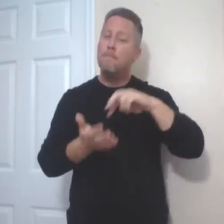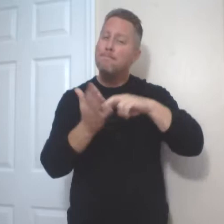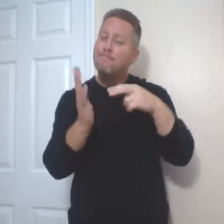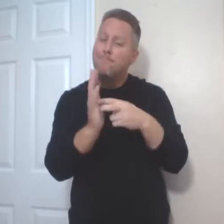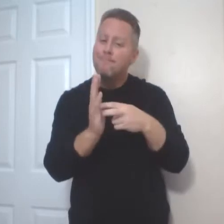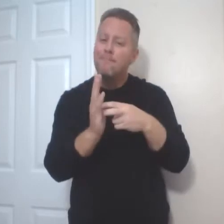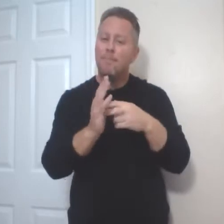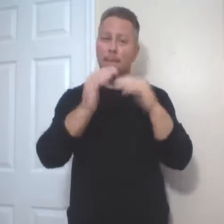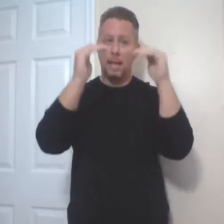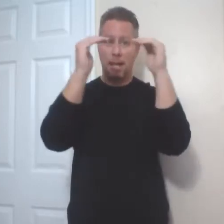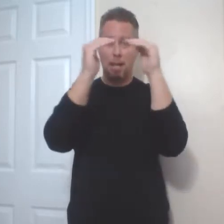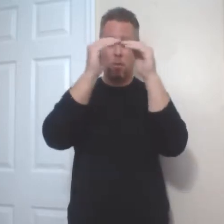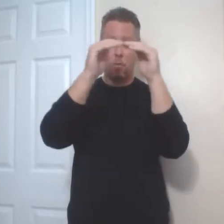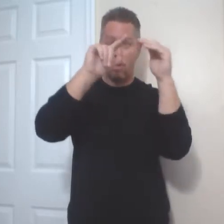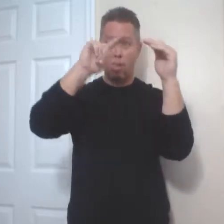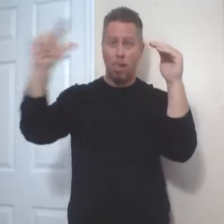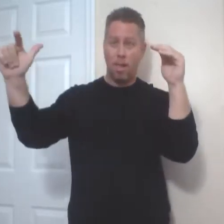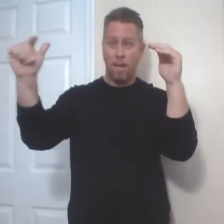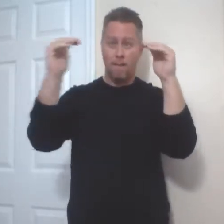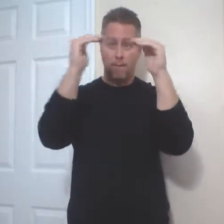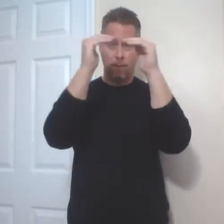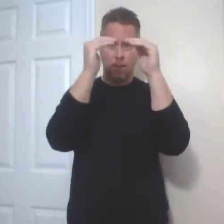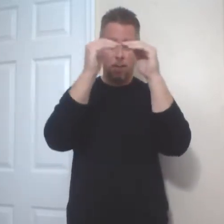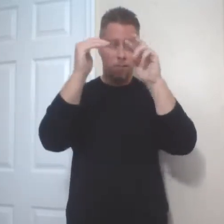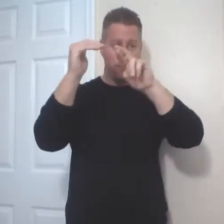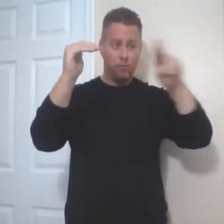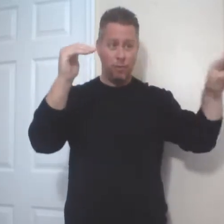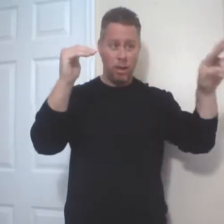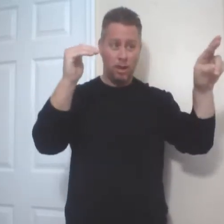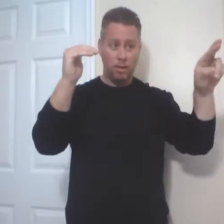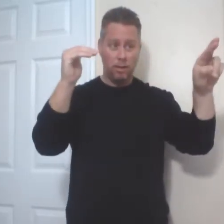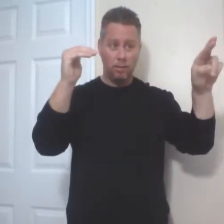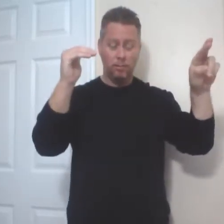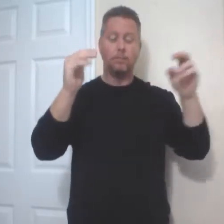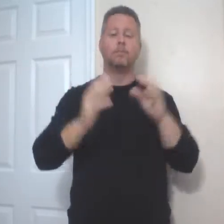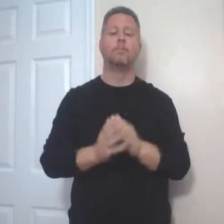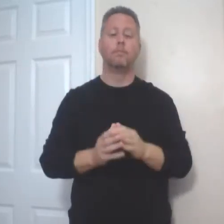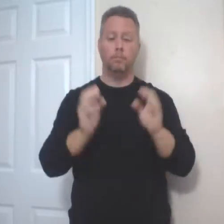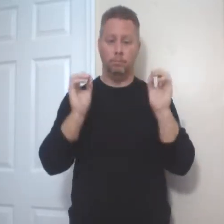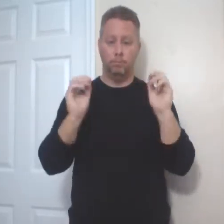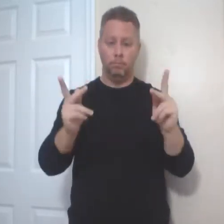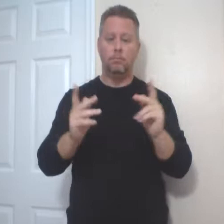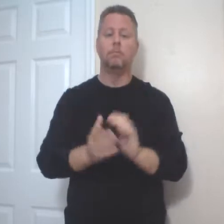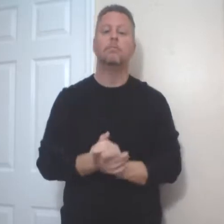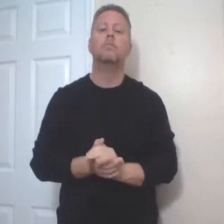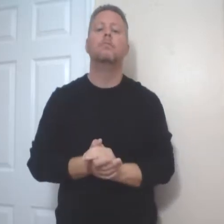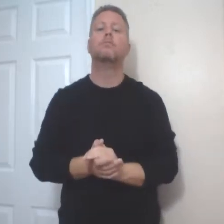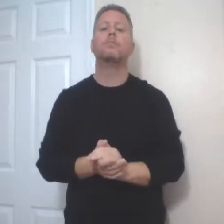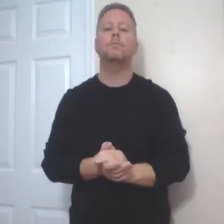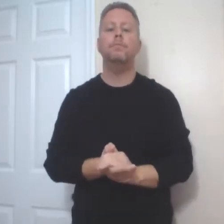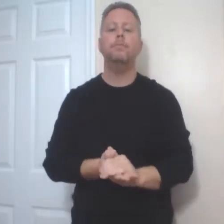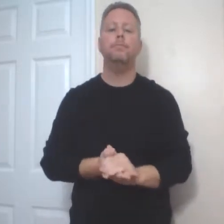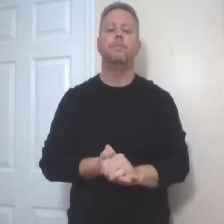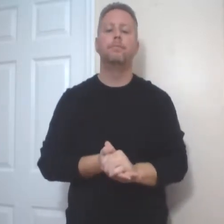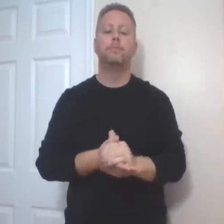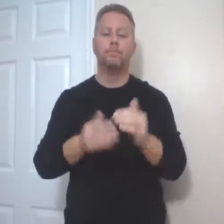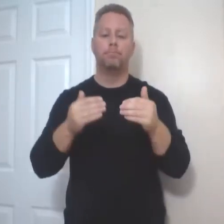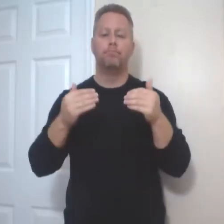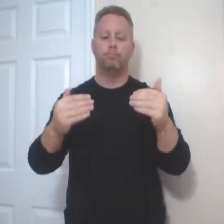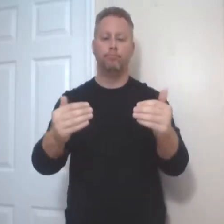the equal sign. Remember, the equal sign splits in between the left and the right side. So, to get rid of a